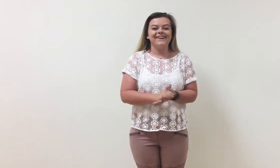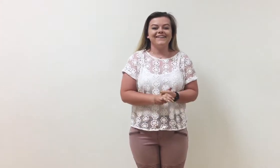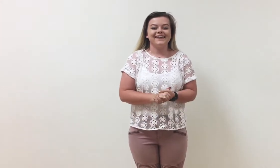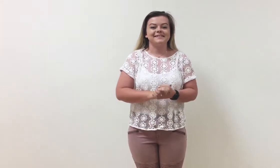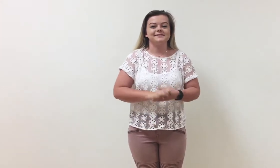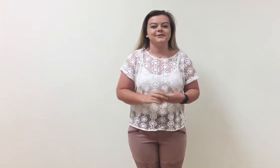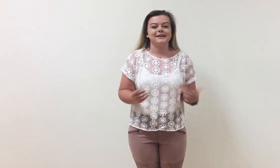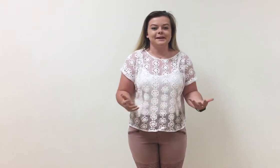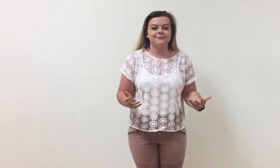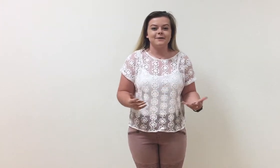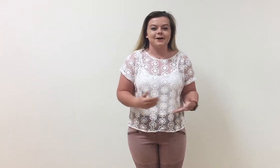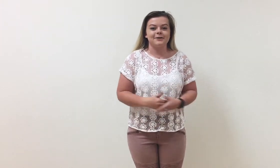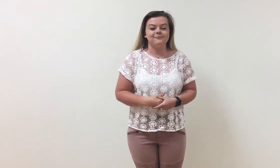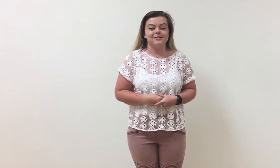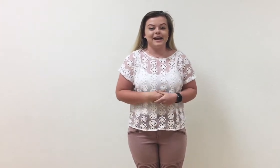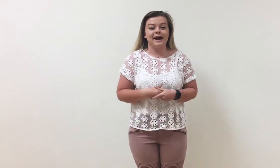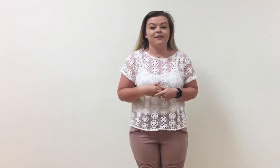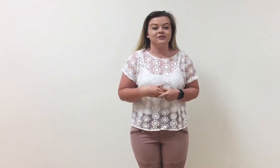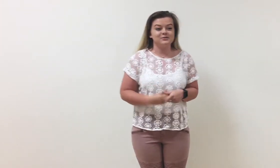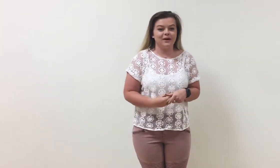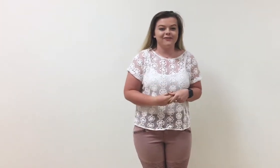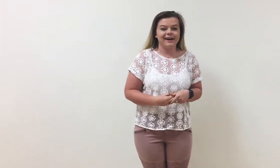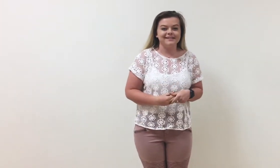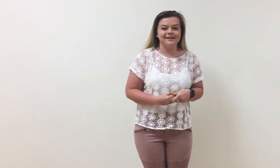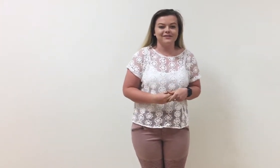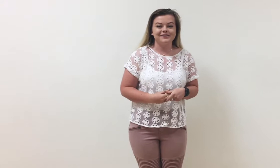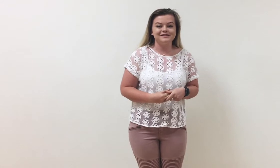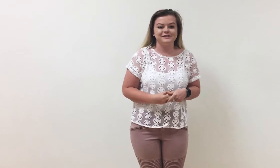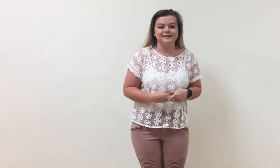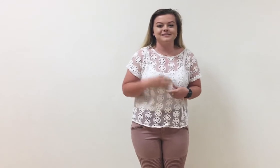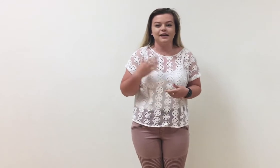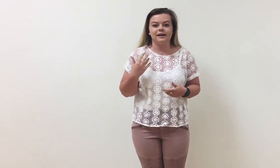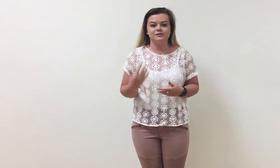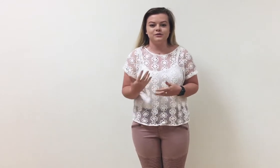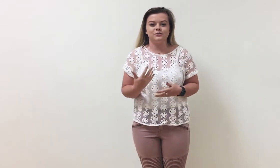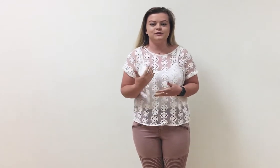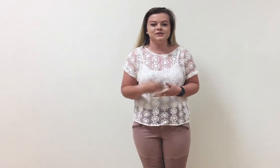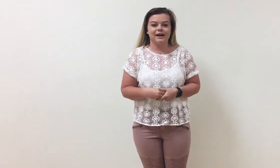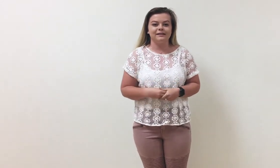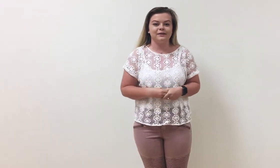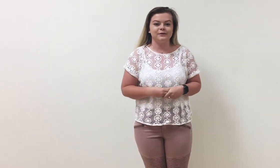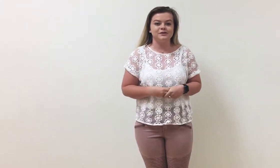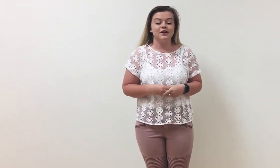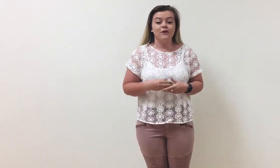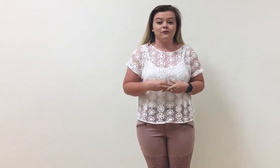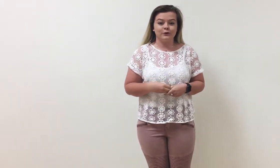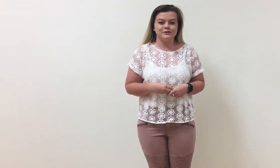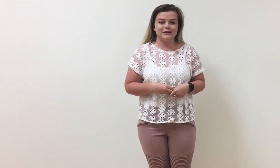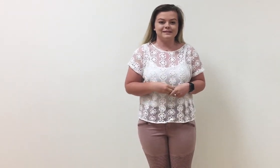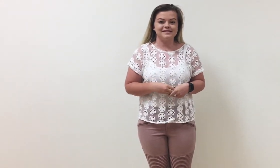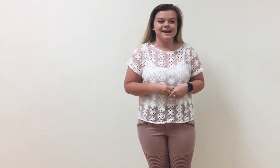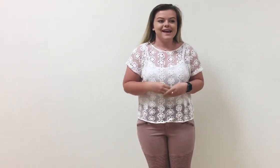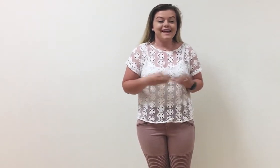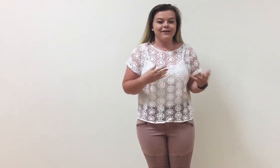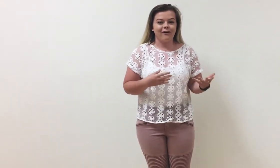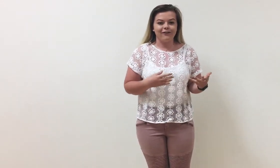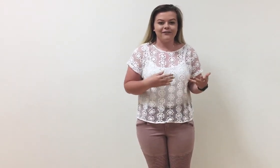Okay, so here at Perry we have 12 ASL 3 students and 2 sign language 4 students. And all of